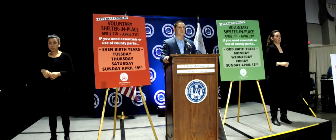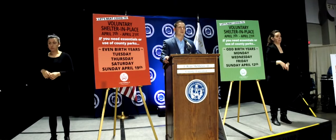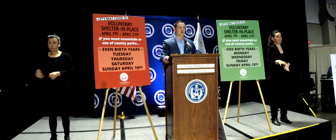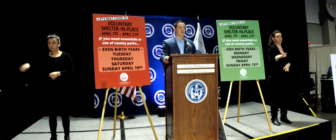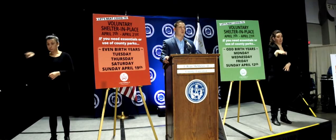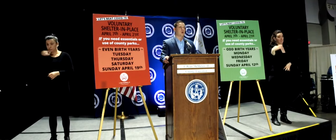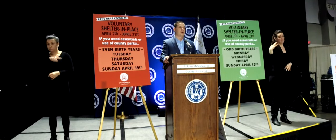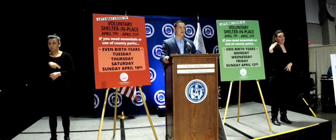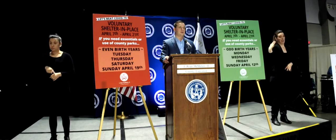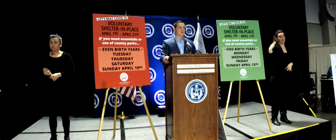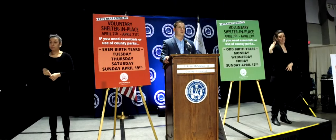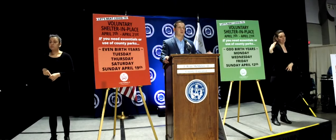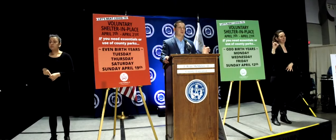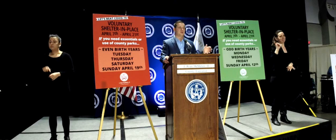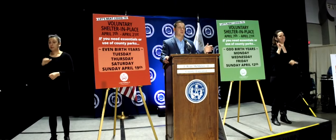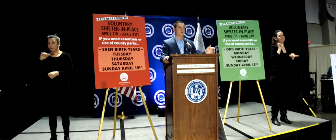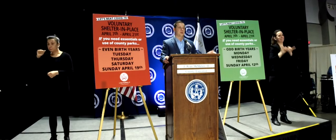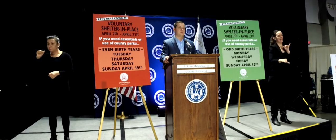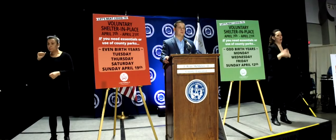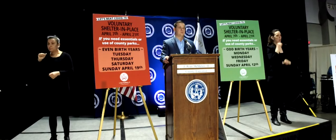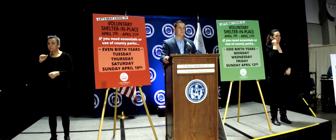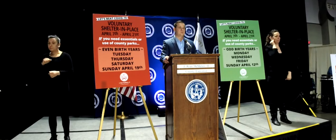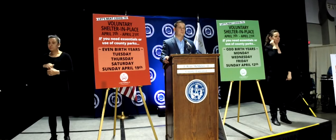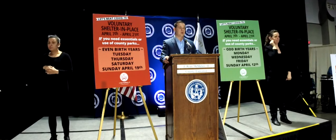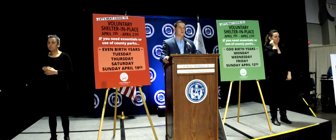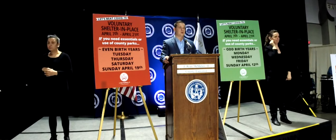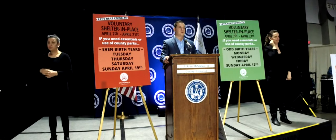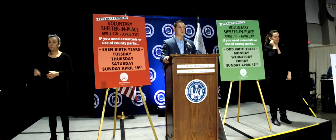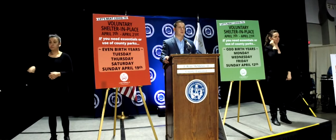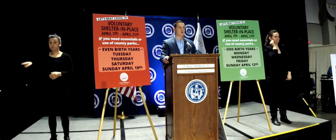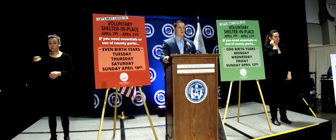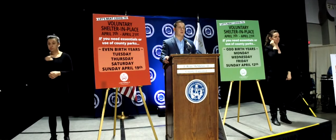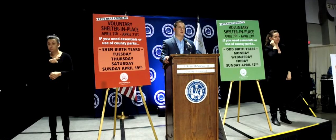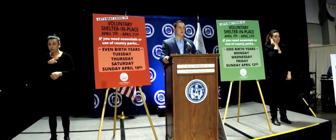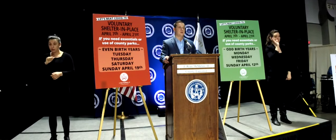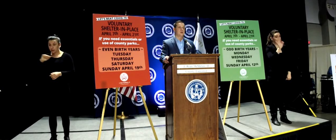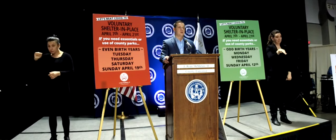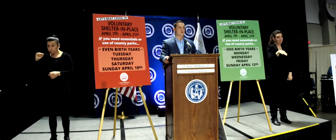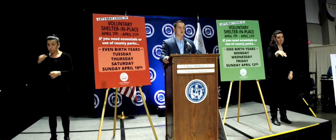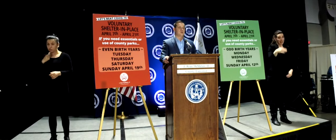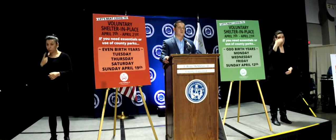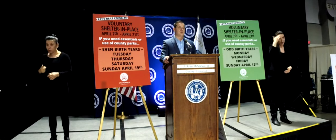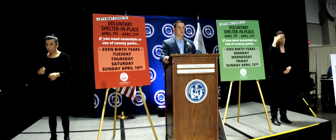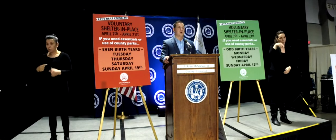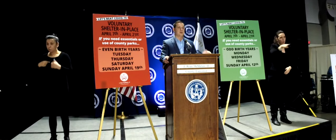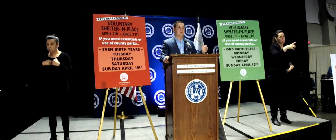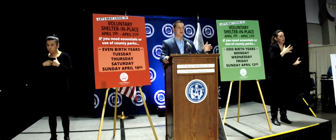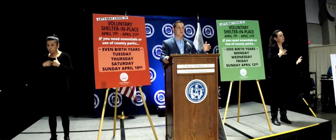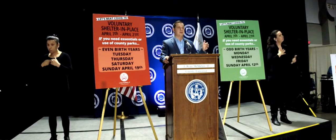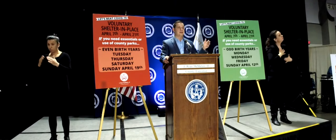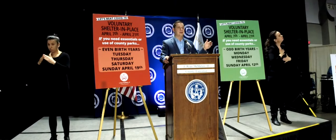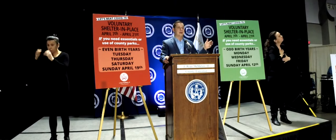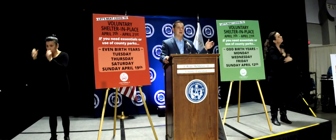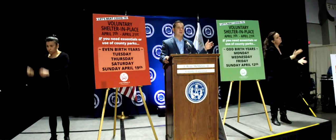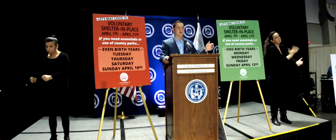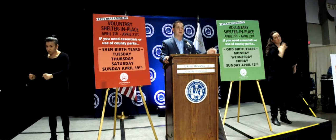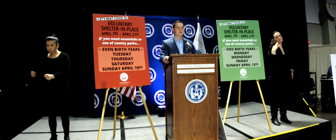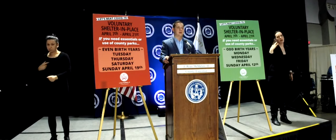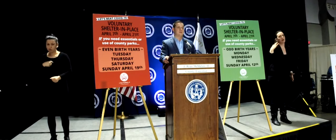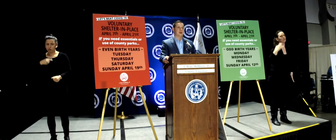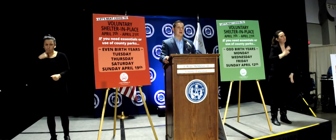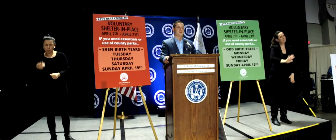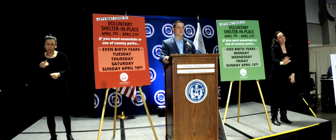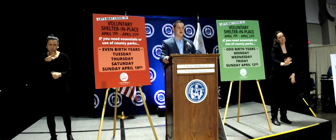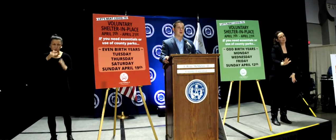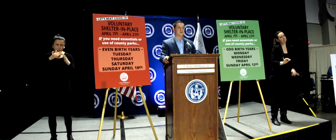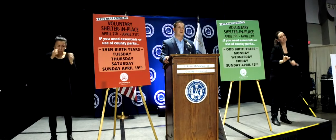not have the legal authority to do a shelter in place. The governor of the state of New York does. So those of you who are emailing me and yelling at me because